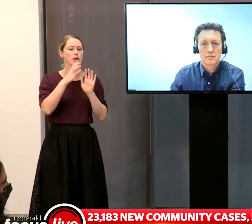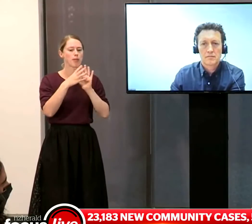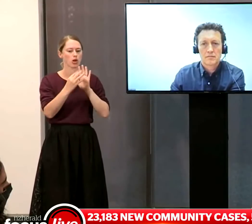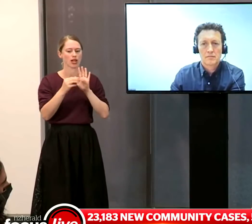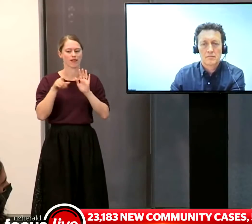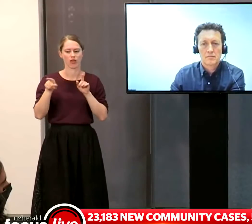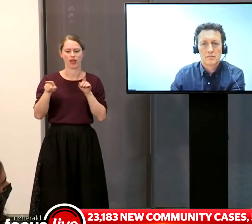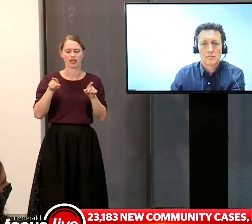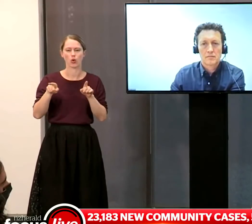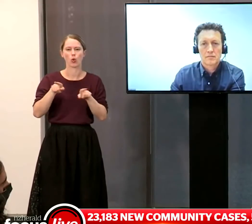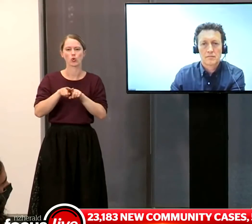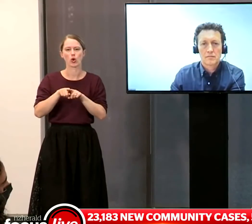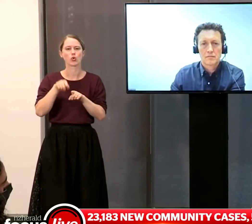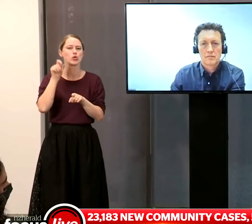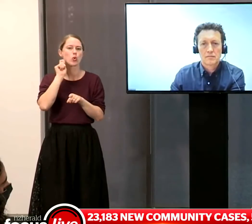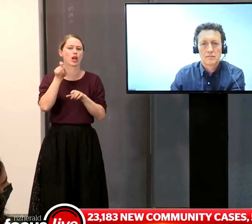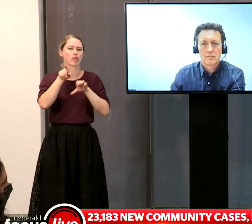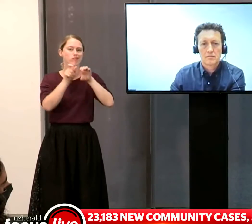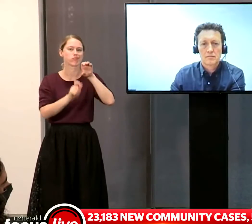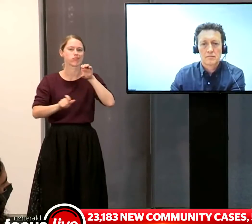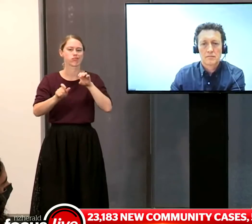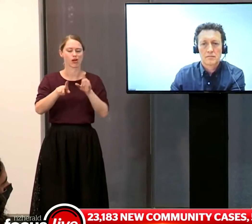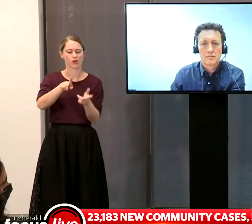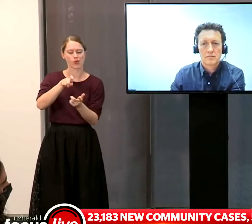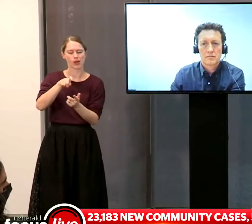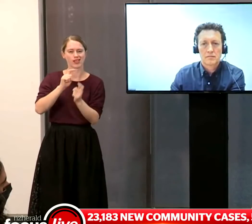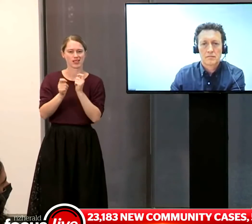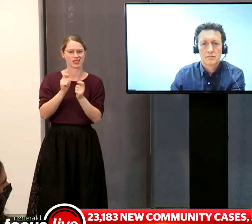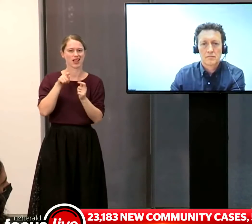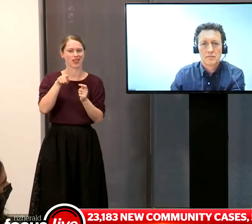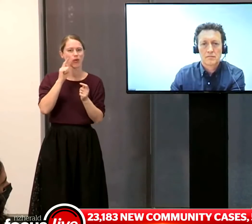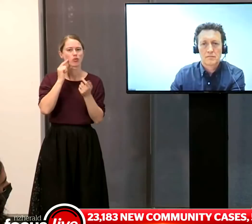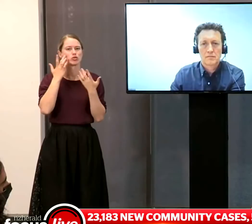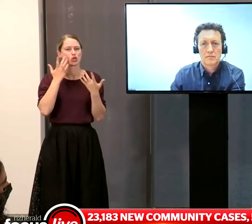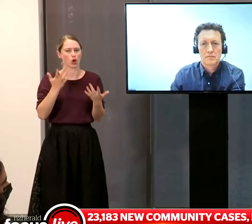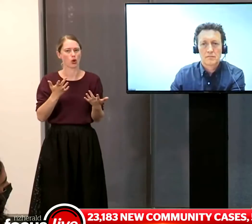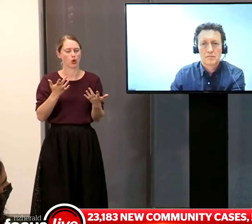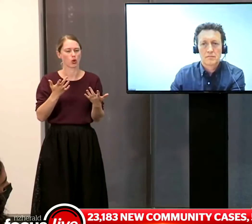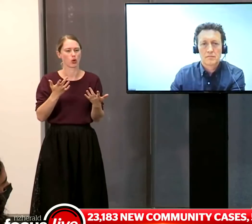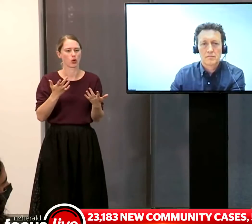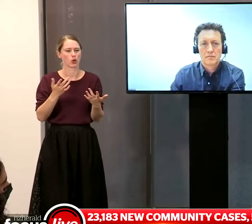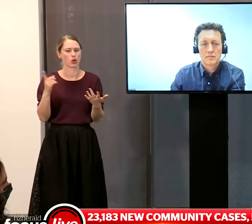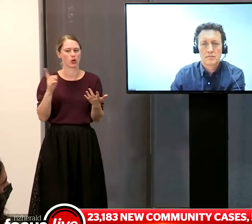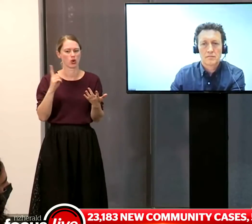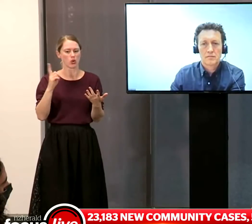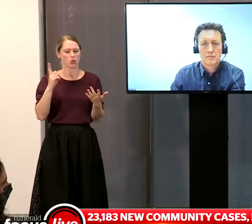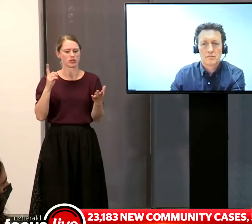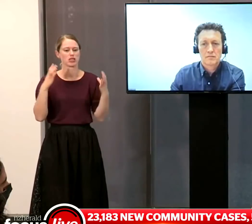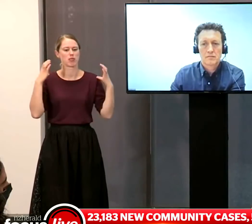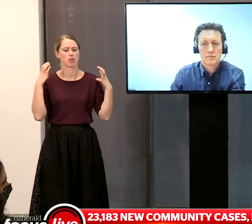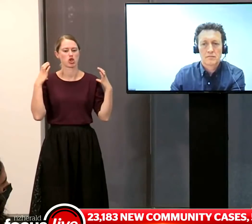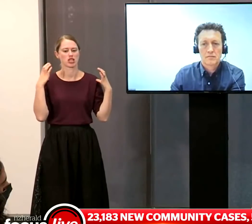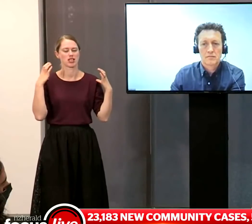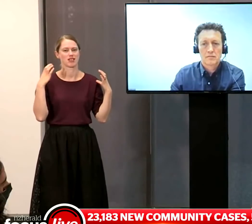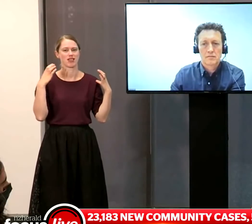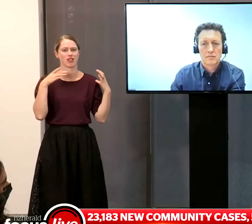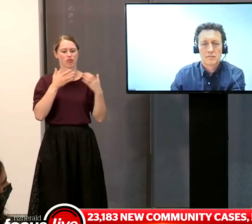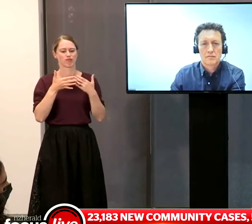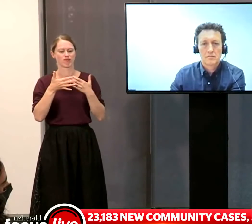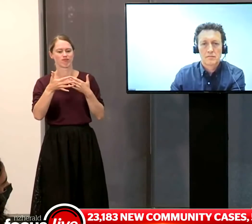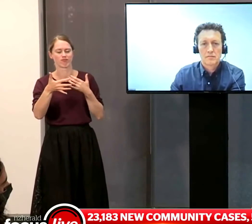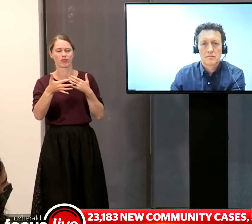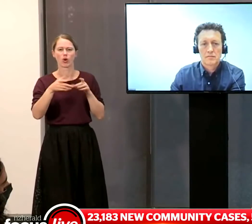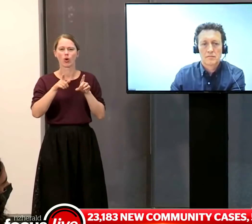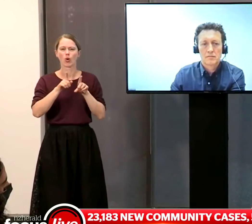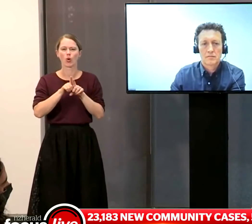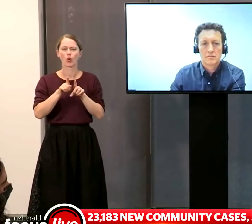around that, and our wastewater testing will give us a picture of what the likely burden is through this Omicron outbreak. And then the real value